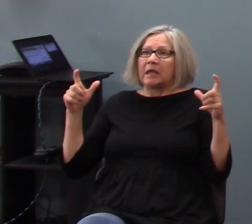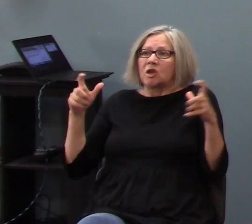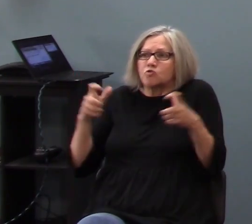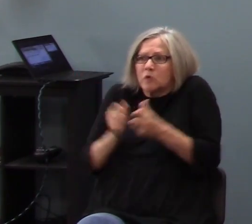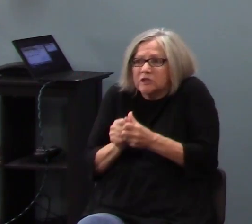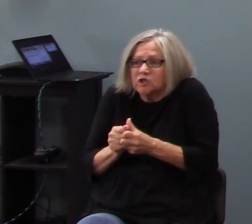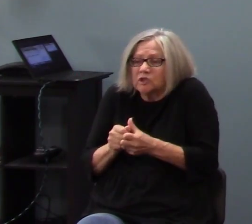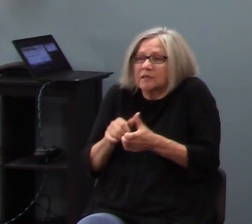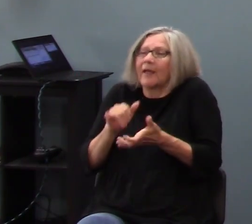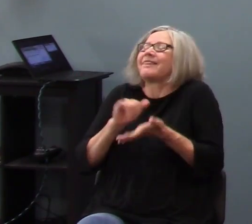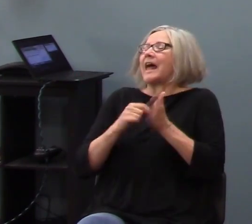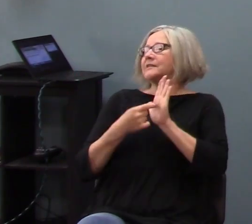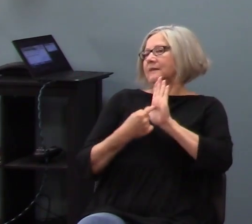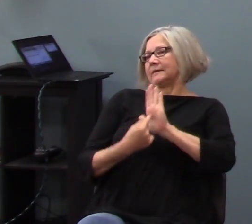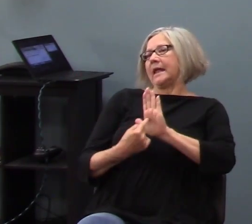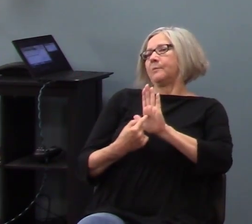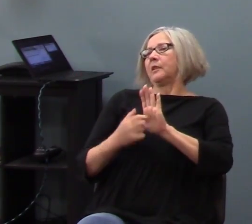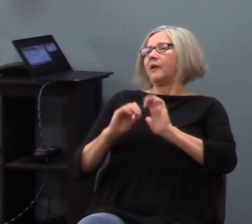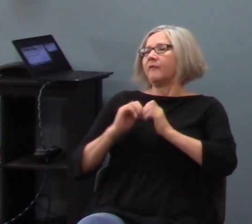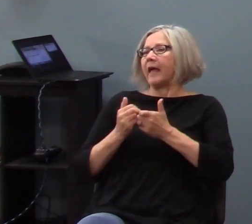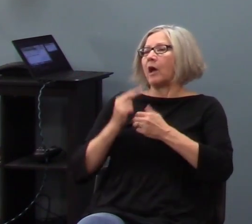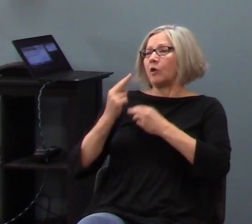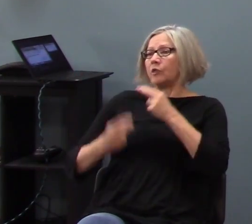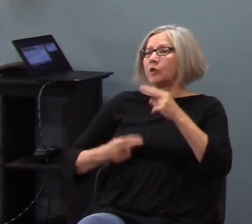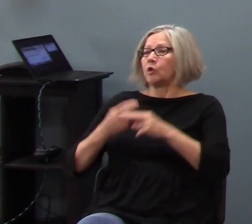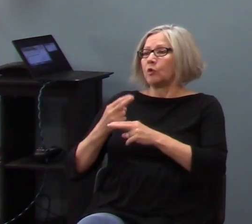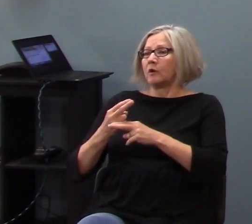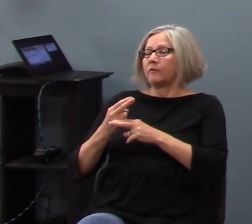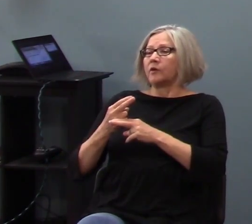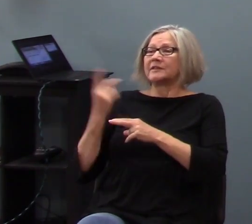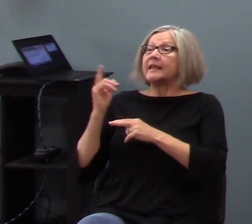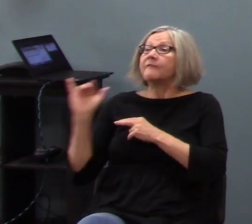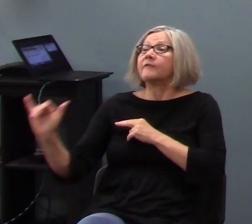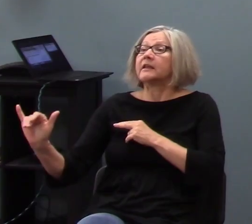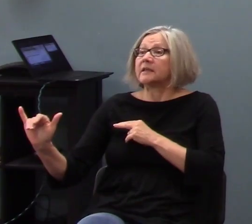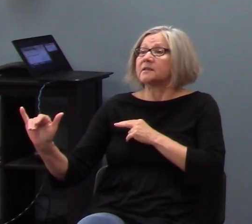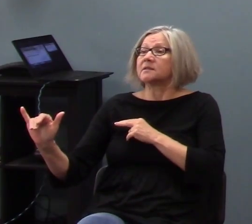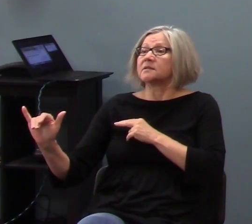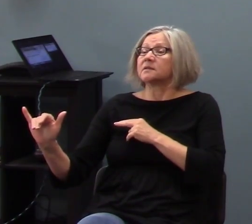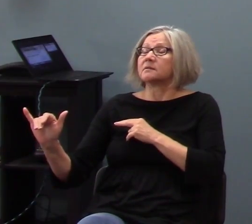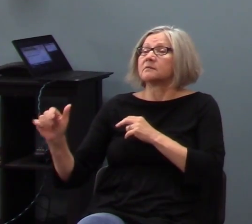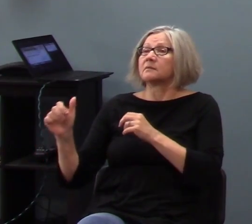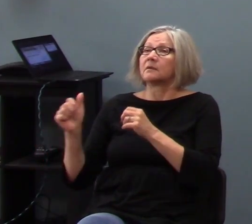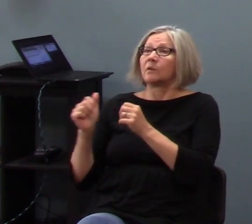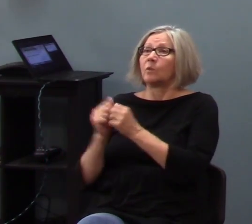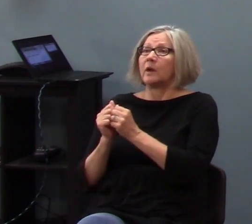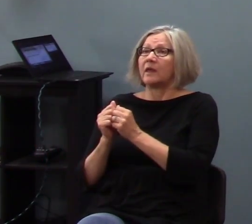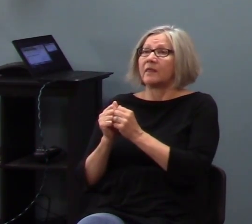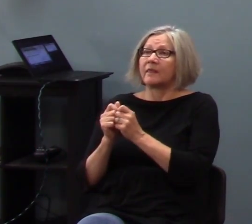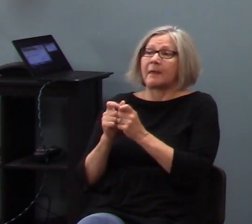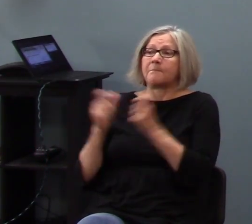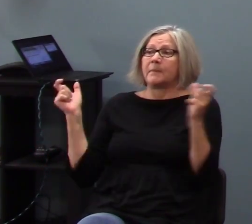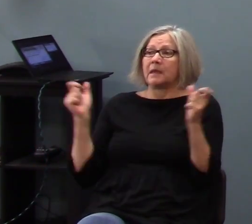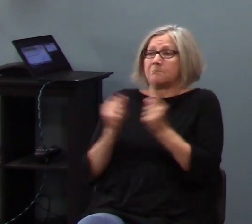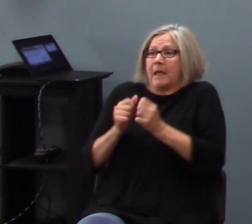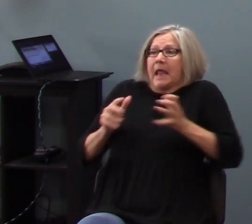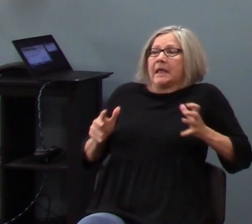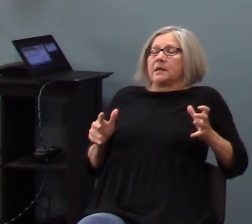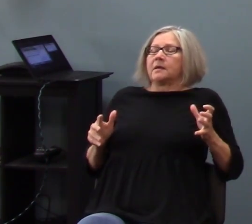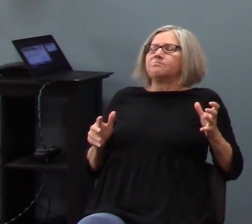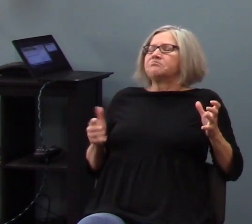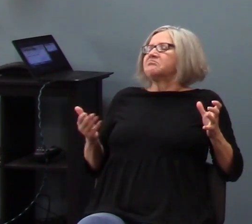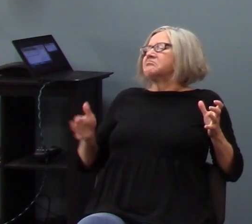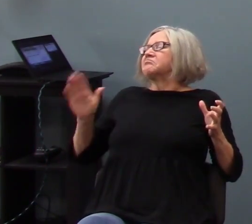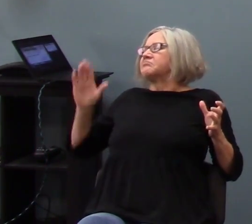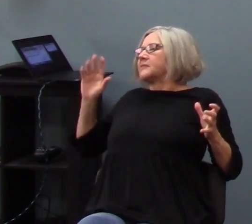That would be an example of how the universe could be infinite with a Big Bang. And they realized, again, it's been about 20 years. They used to teach that was